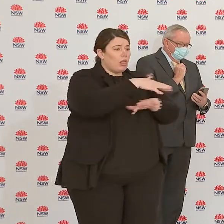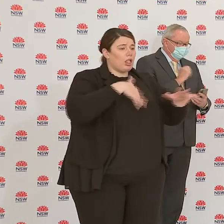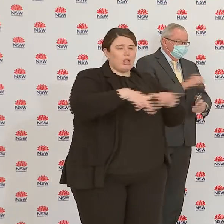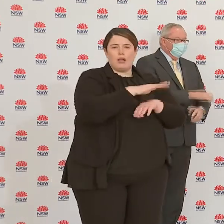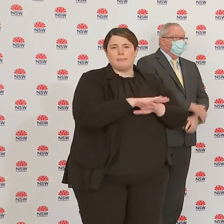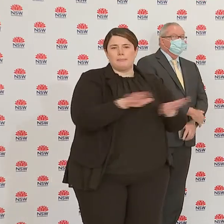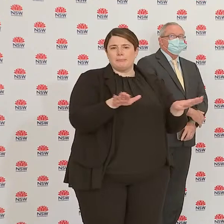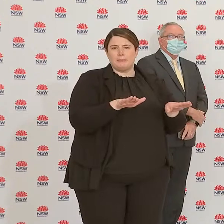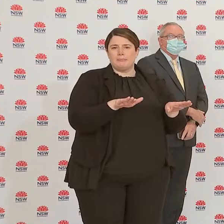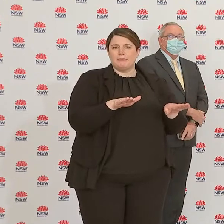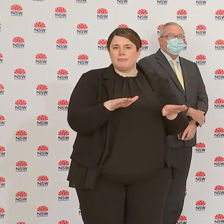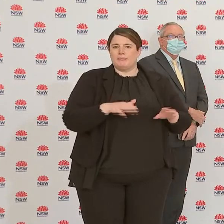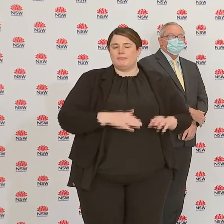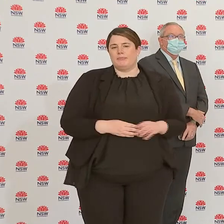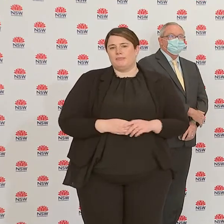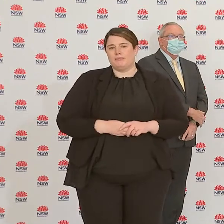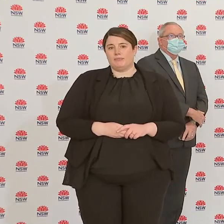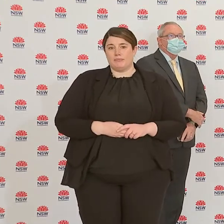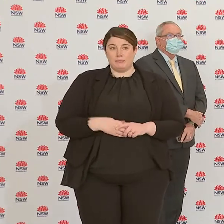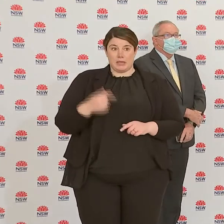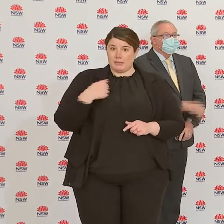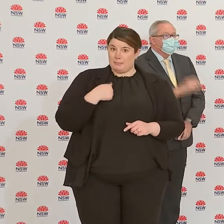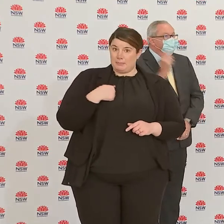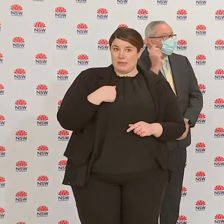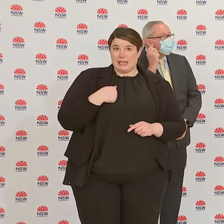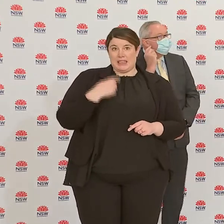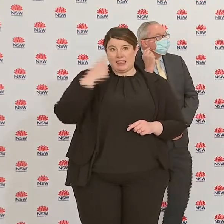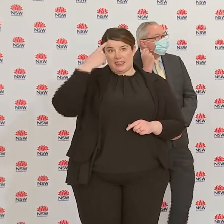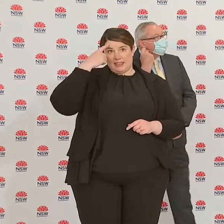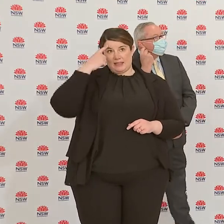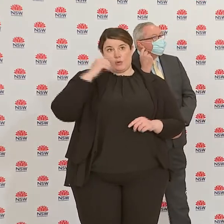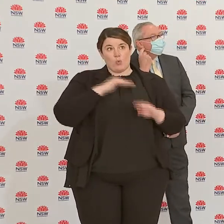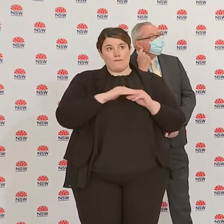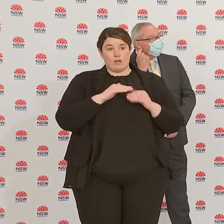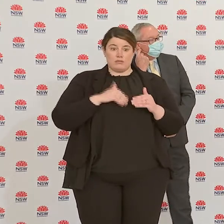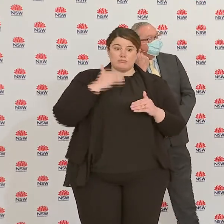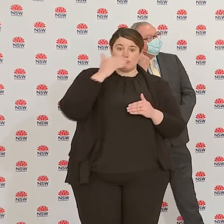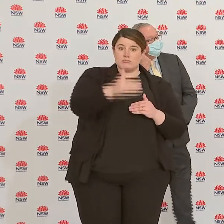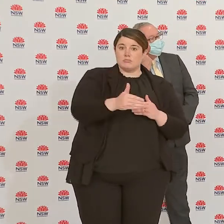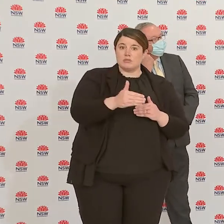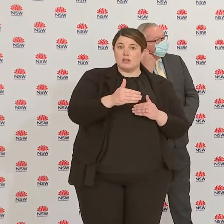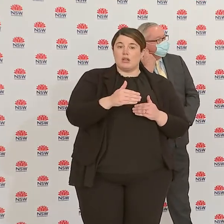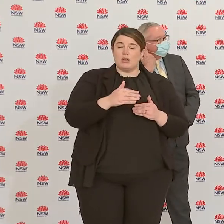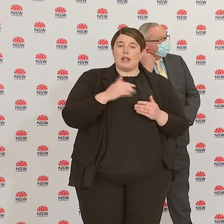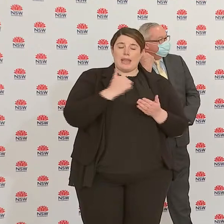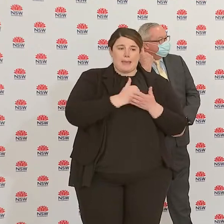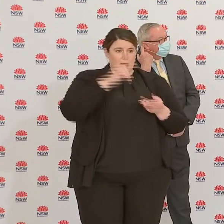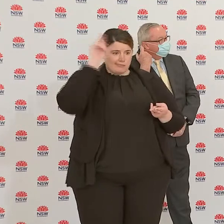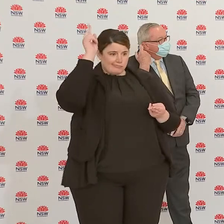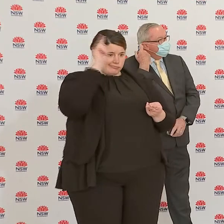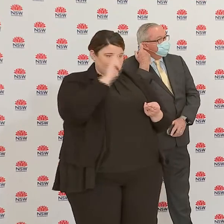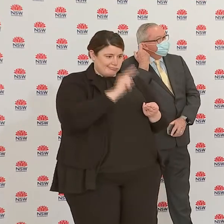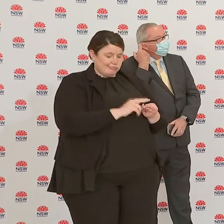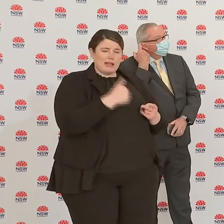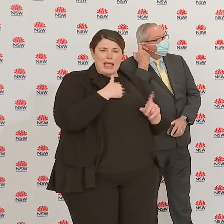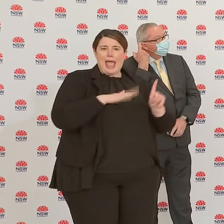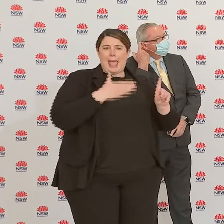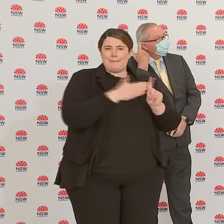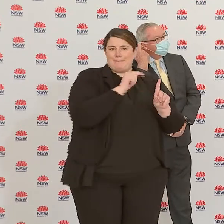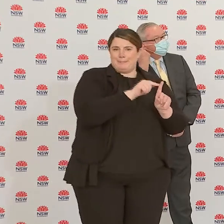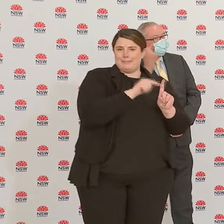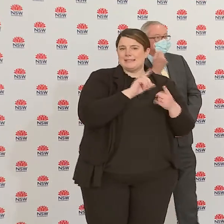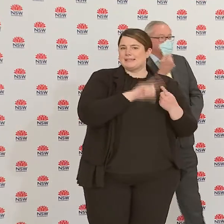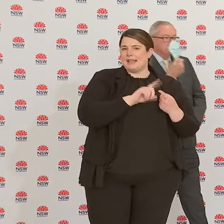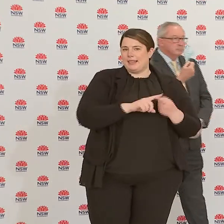part, but I'm in no way given up on achieving marked reductions in achieving no community transmission. Dr.